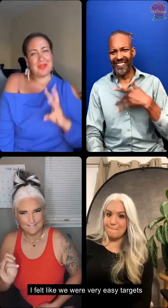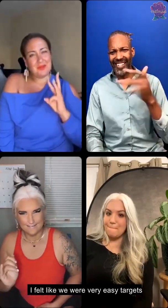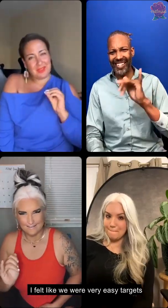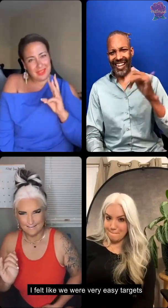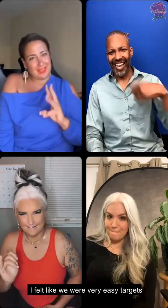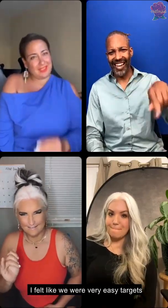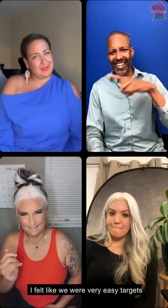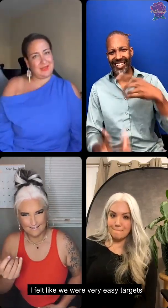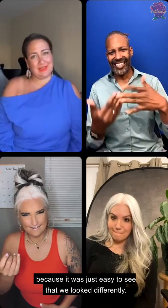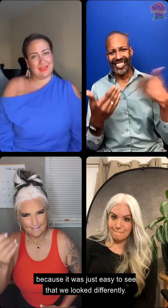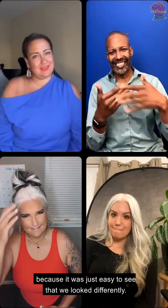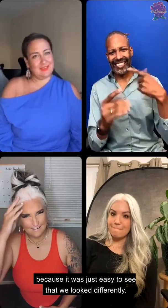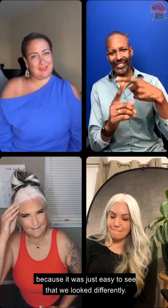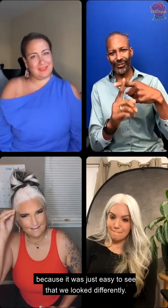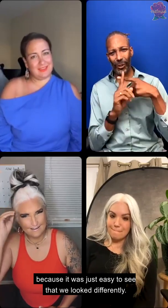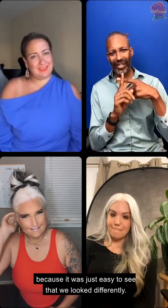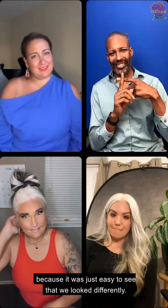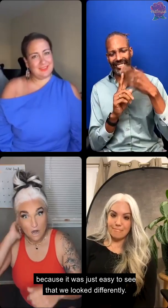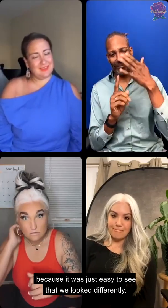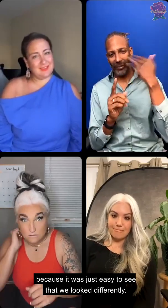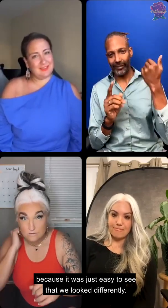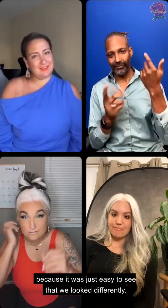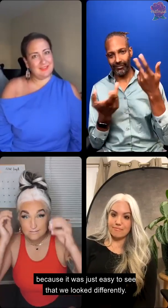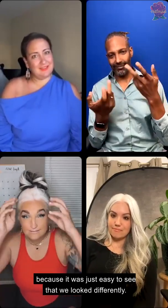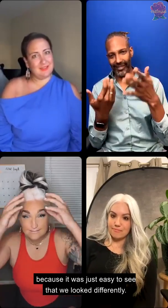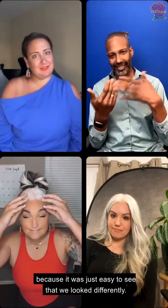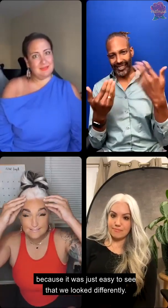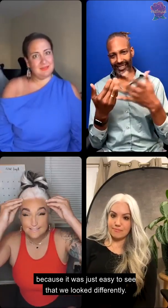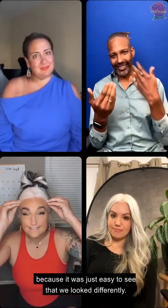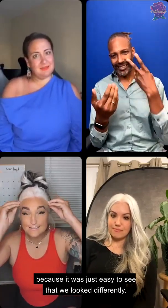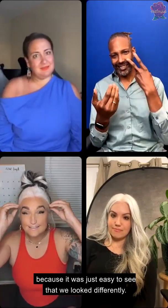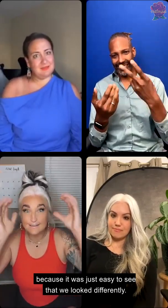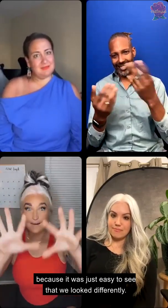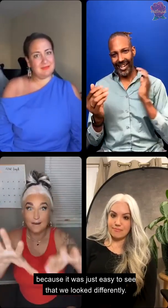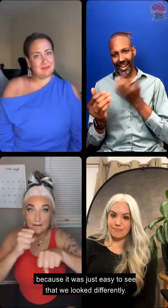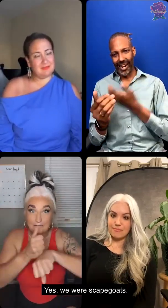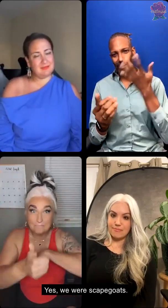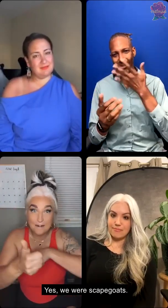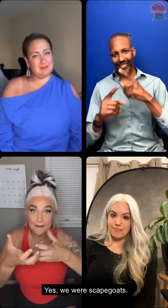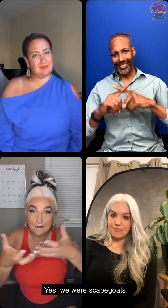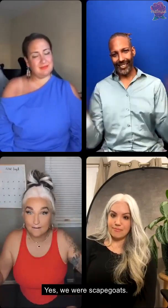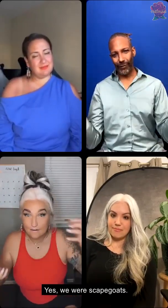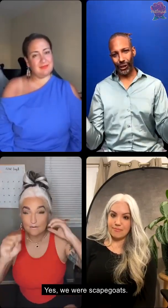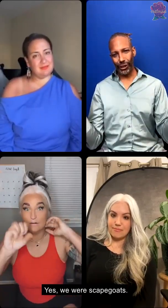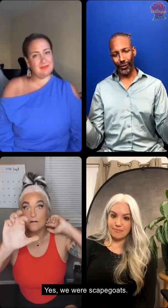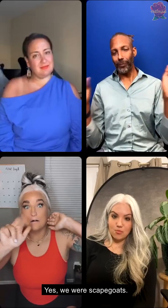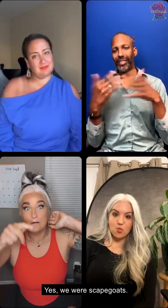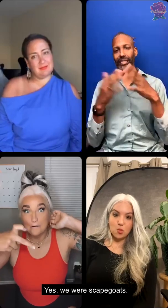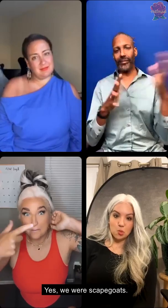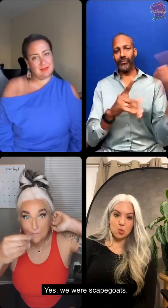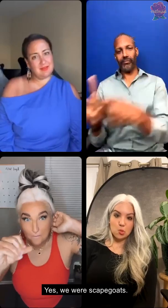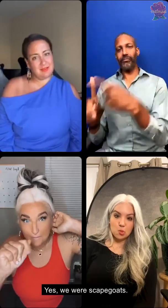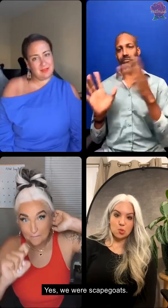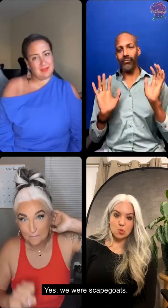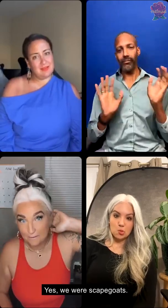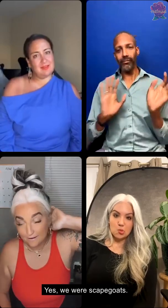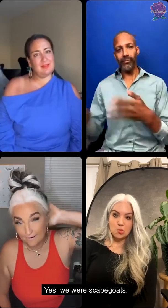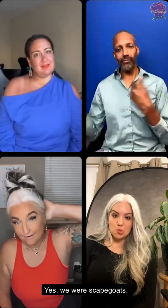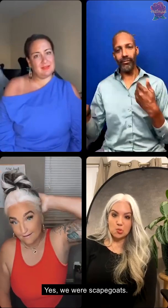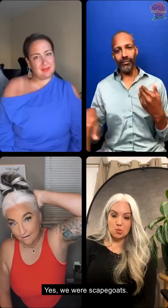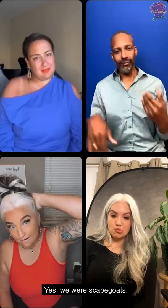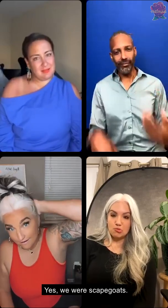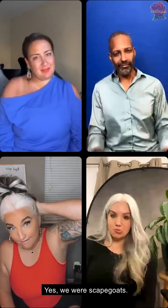felt like we were very easy targets because it was just easy to see that we looked differently. Yes, we were